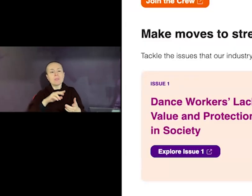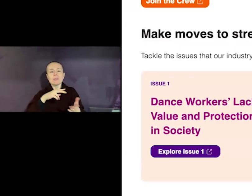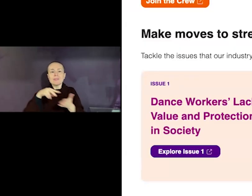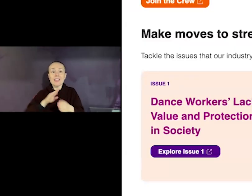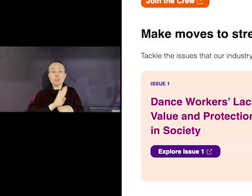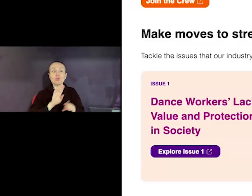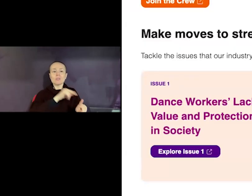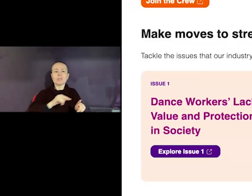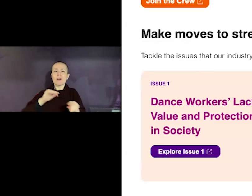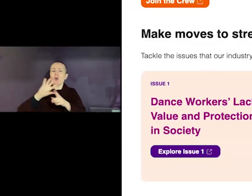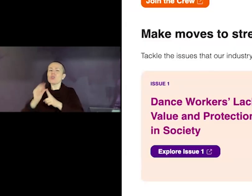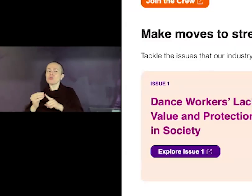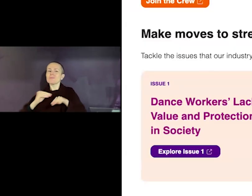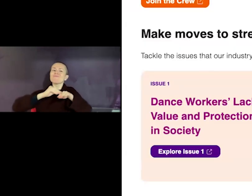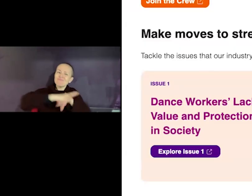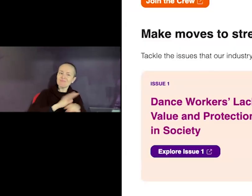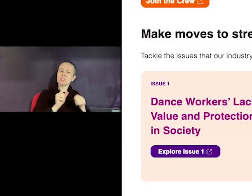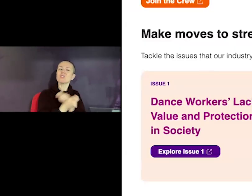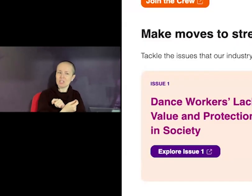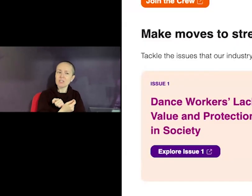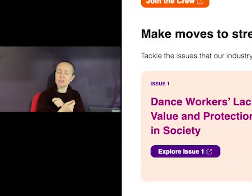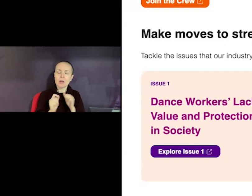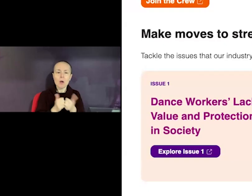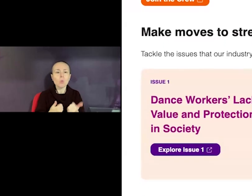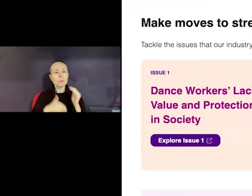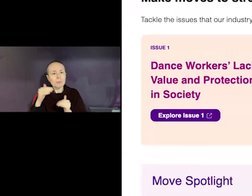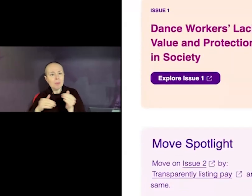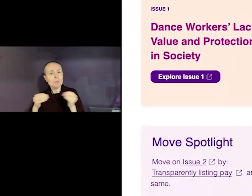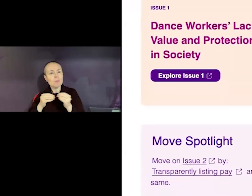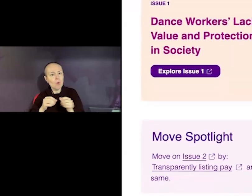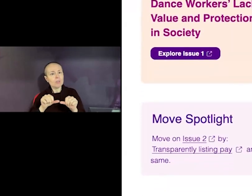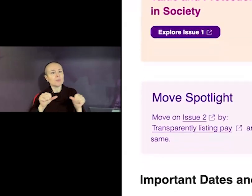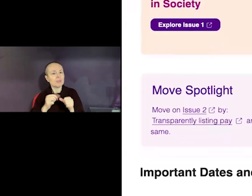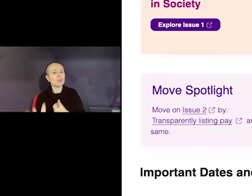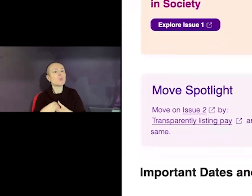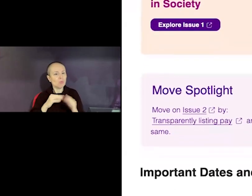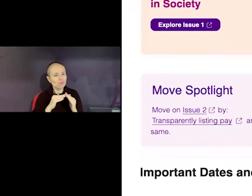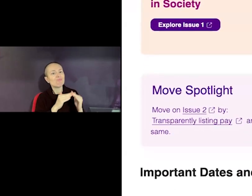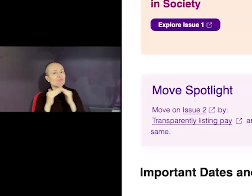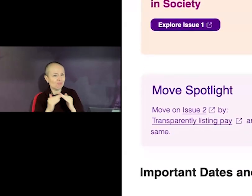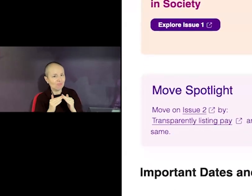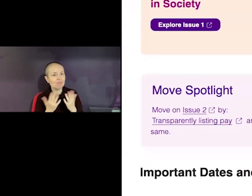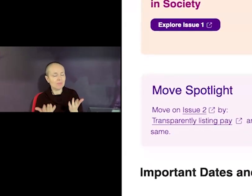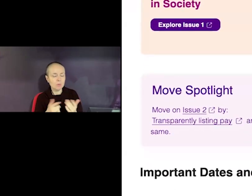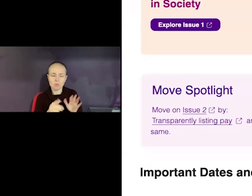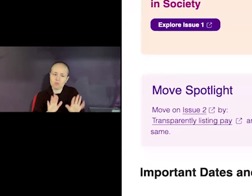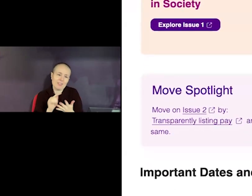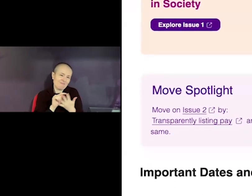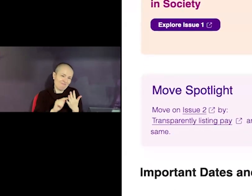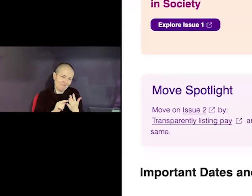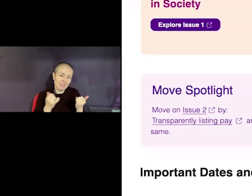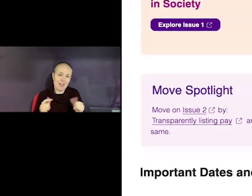change, build more inclusive spaces? So these are all great. I am gonna